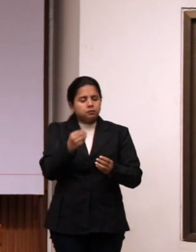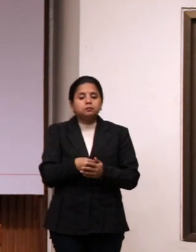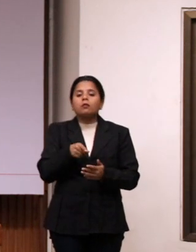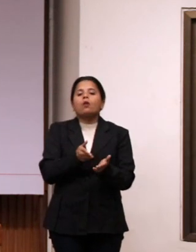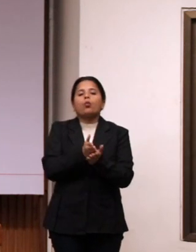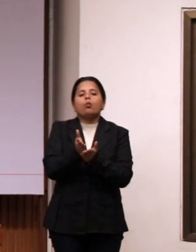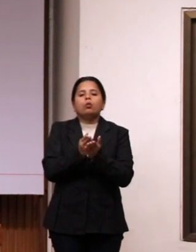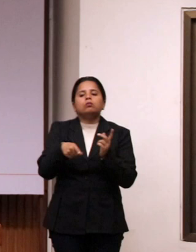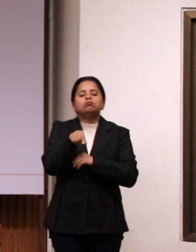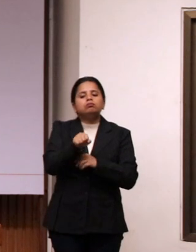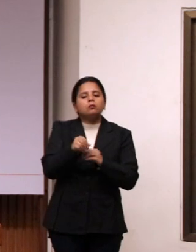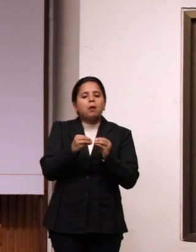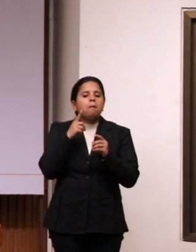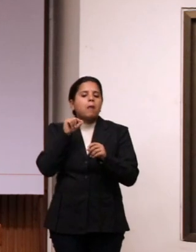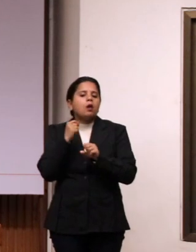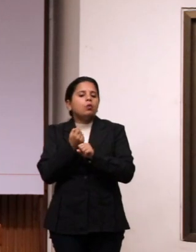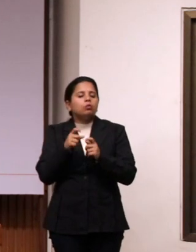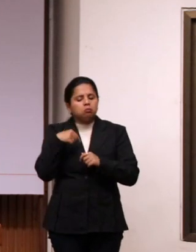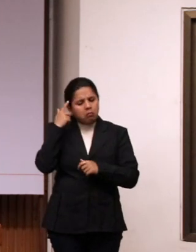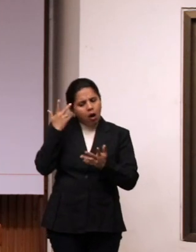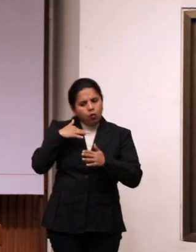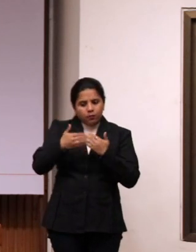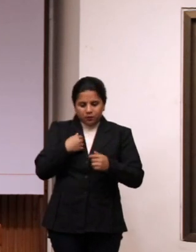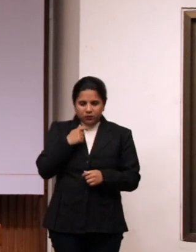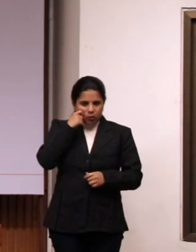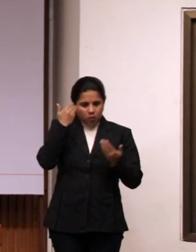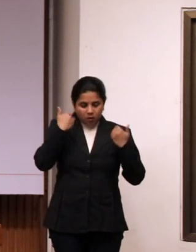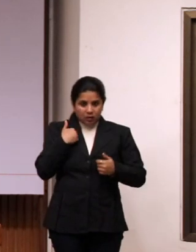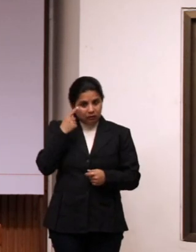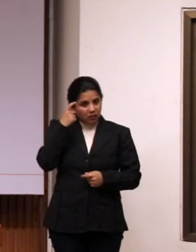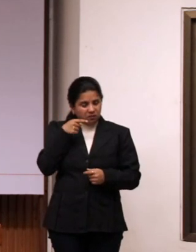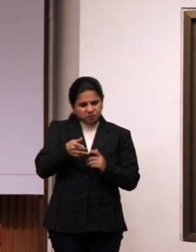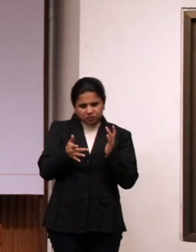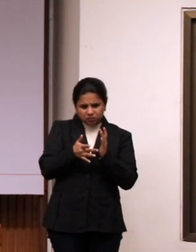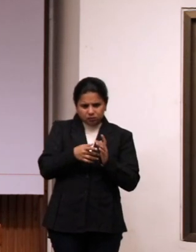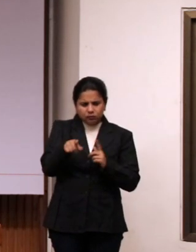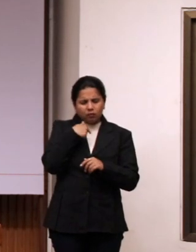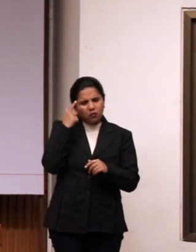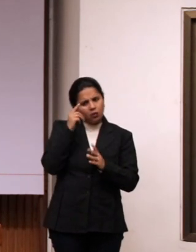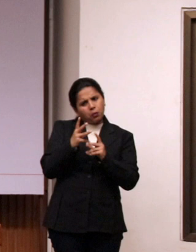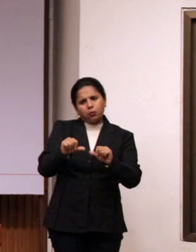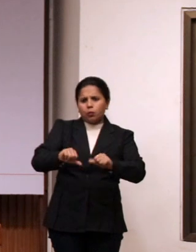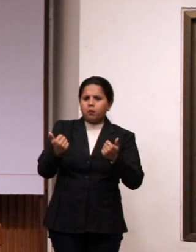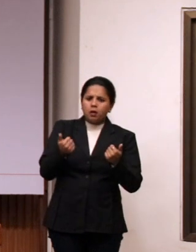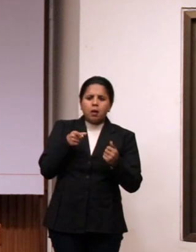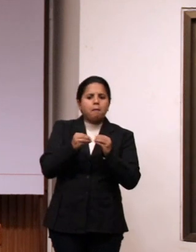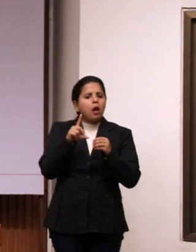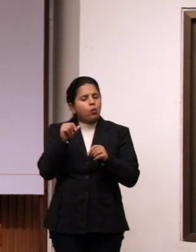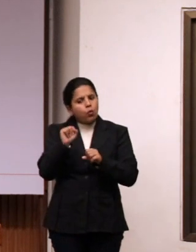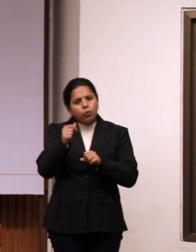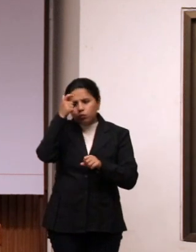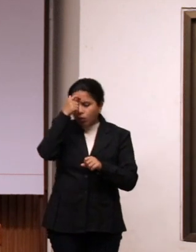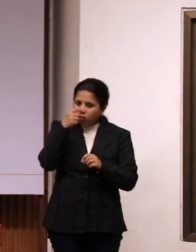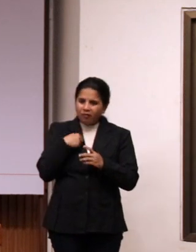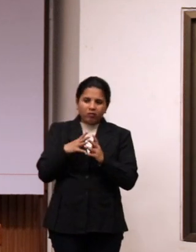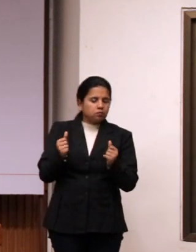way you biologically remediate it. Yes. As a human beings, you cannot think that technically you sort out biological problem. Yes. So, sir,